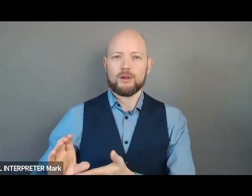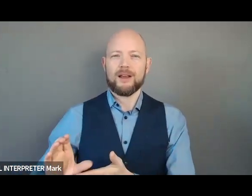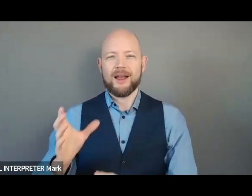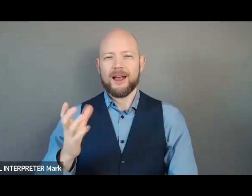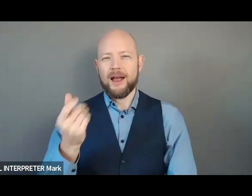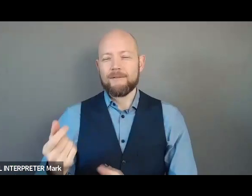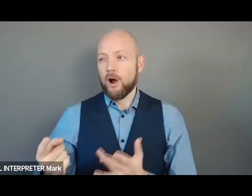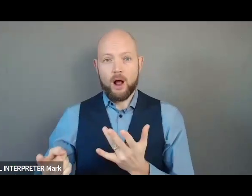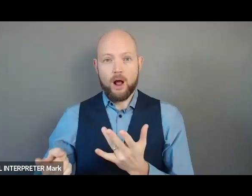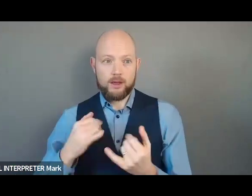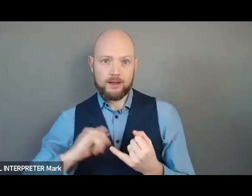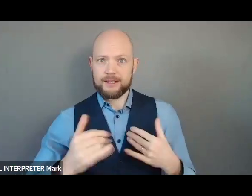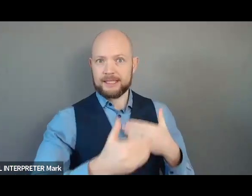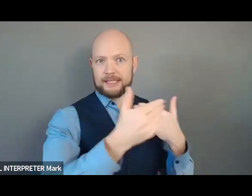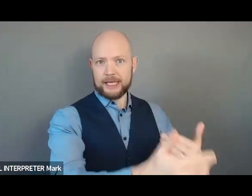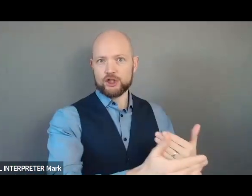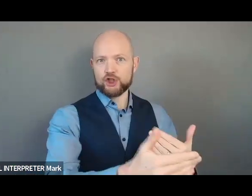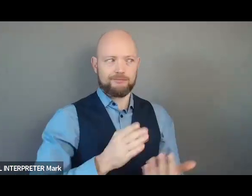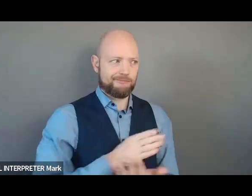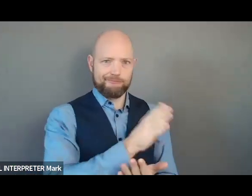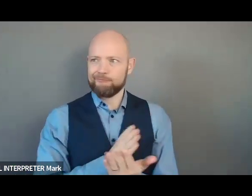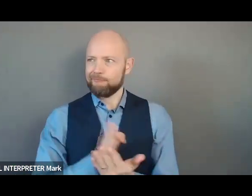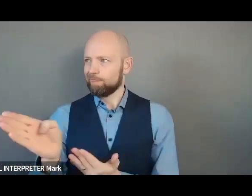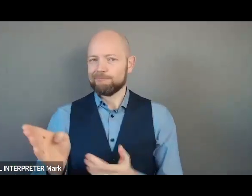atrium area of some of the flexible fund projects as well.